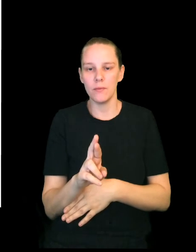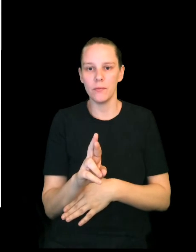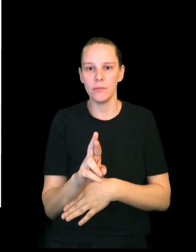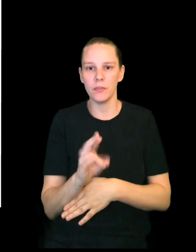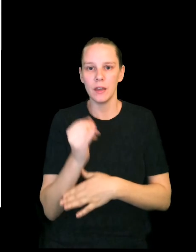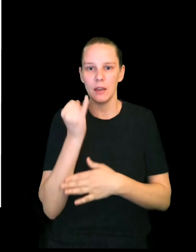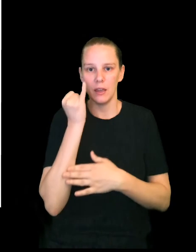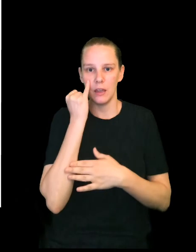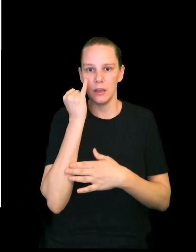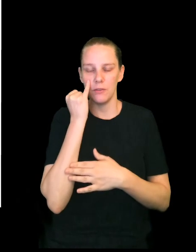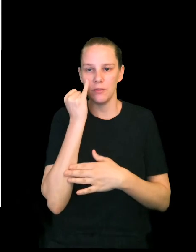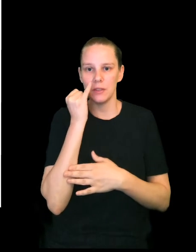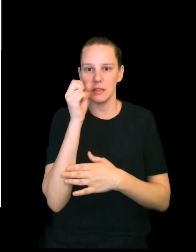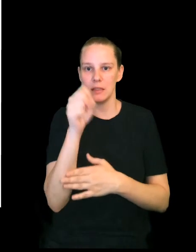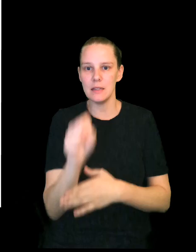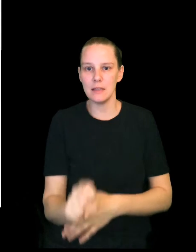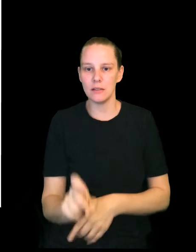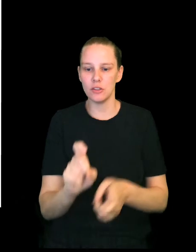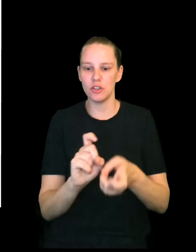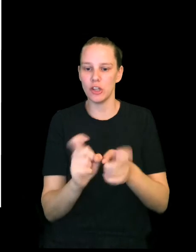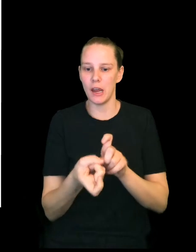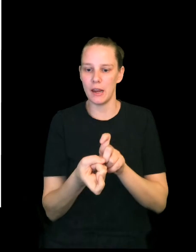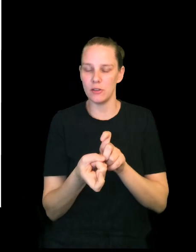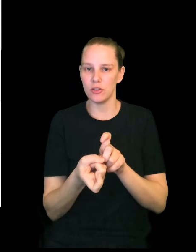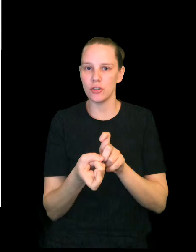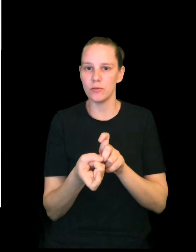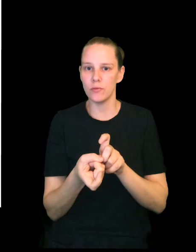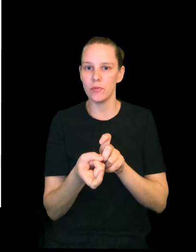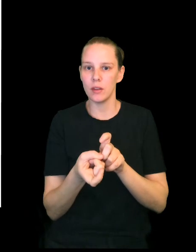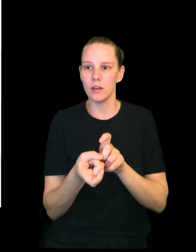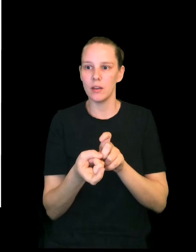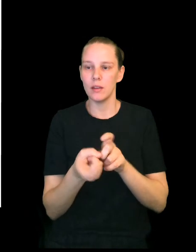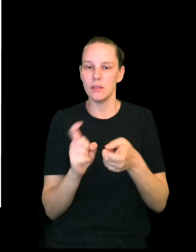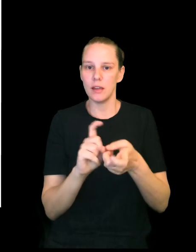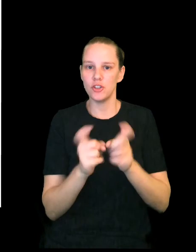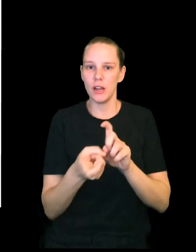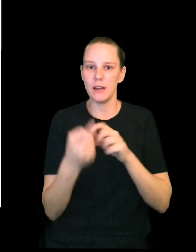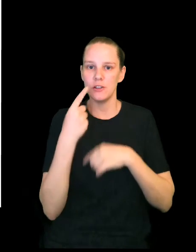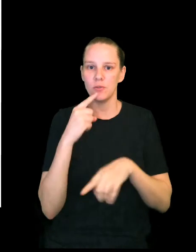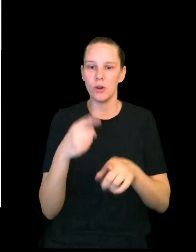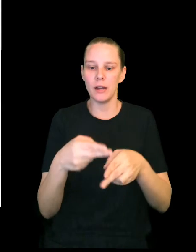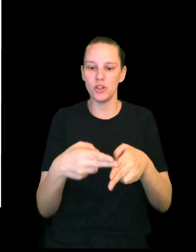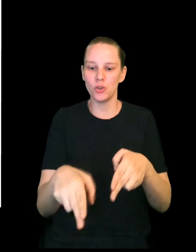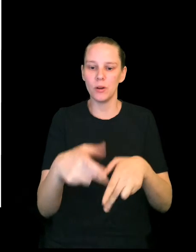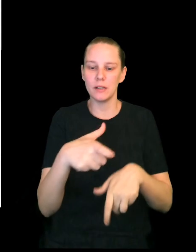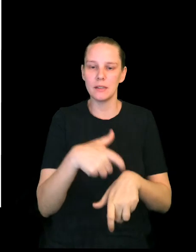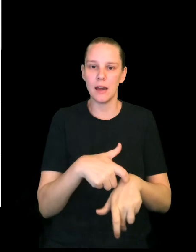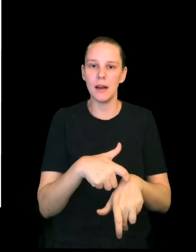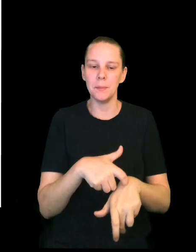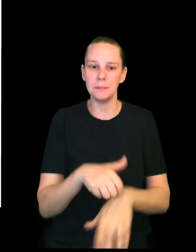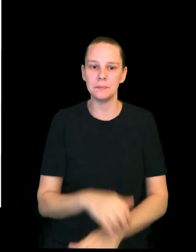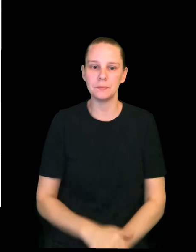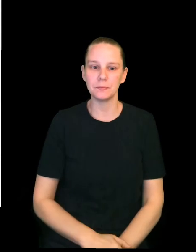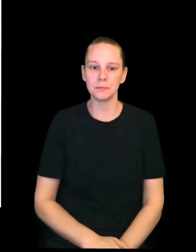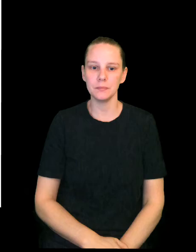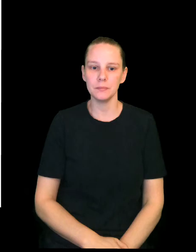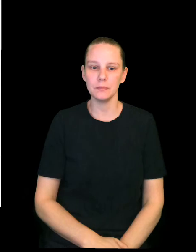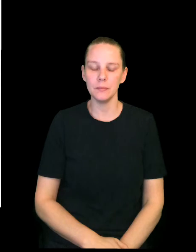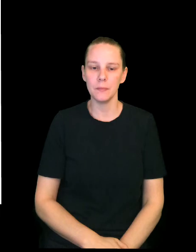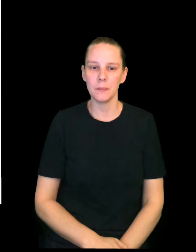or if the seasons change, they change for a short time.